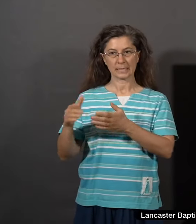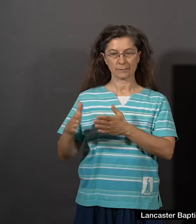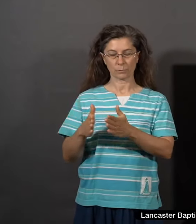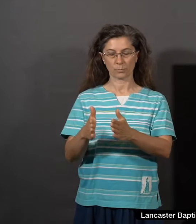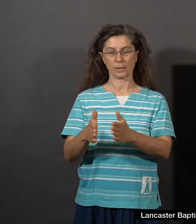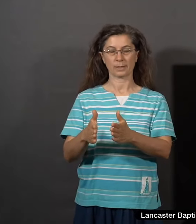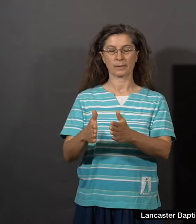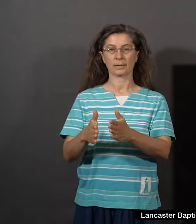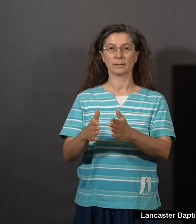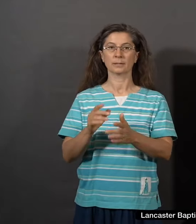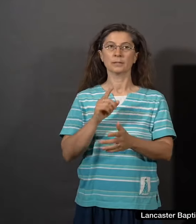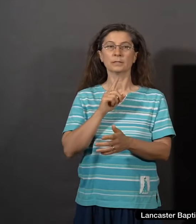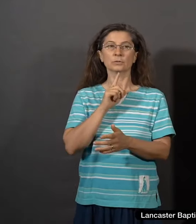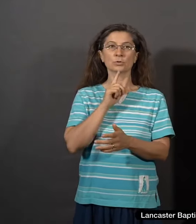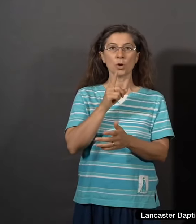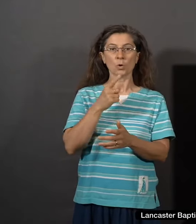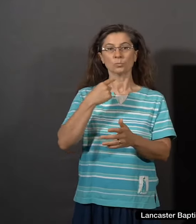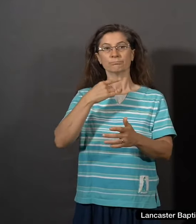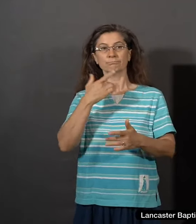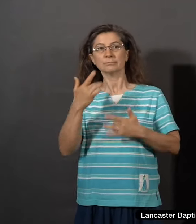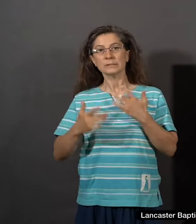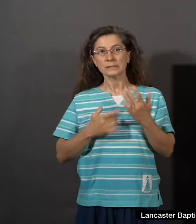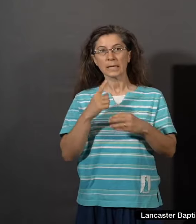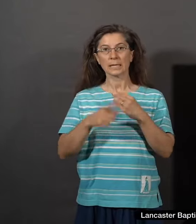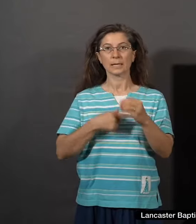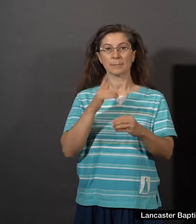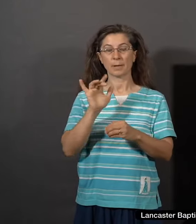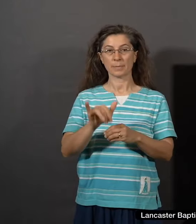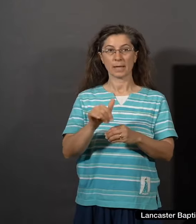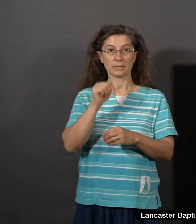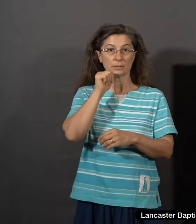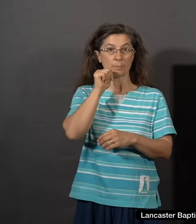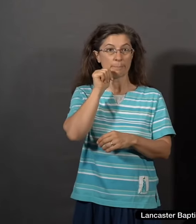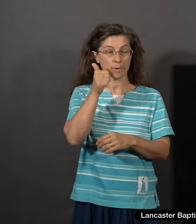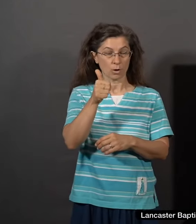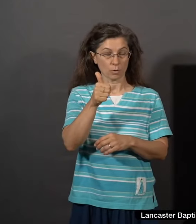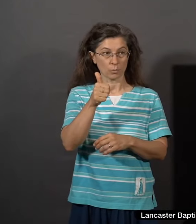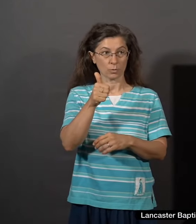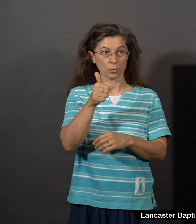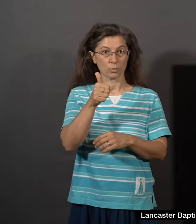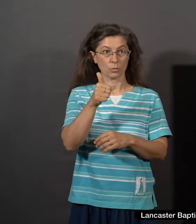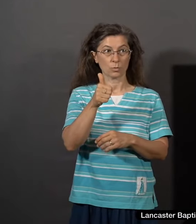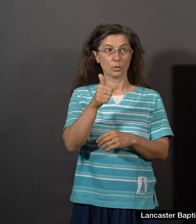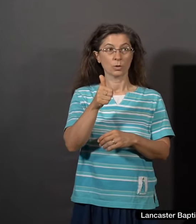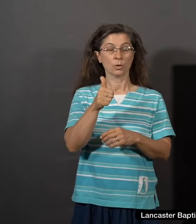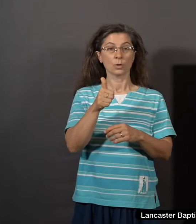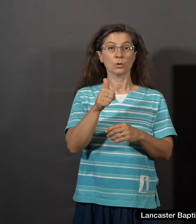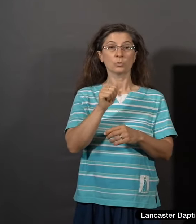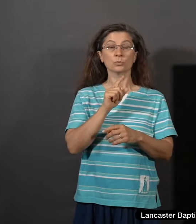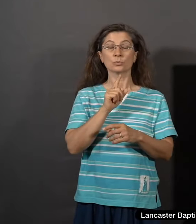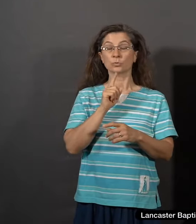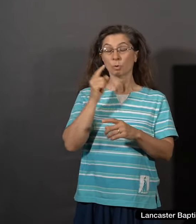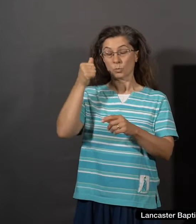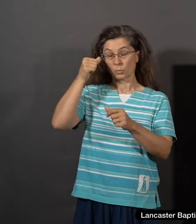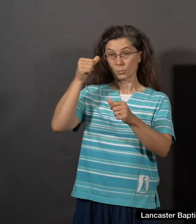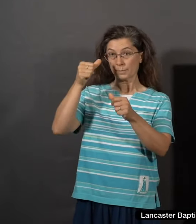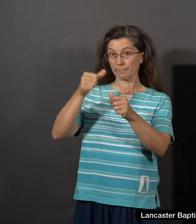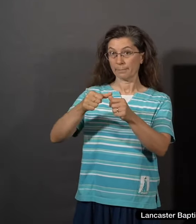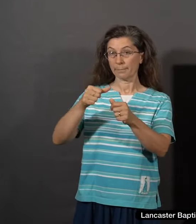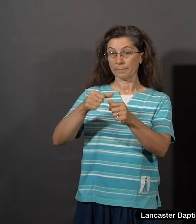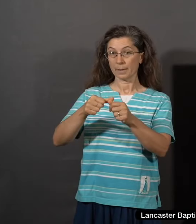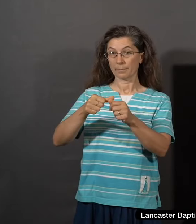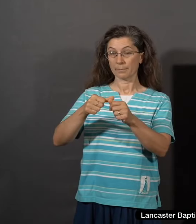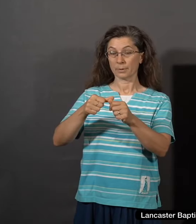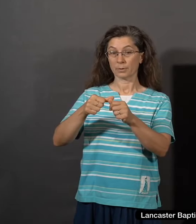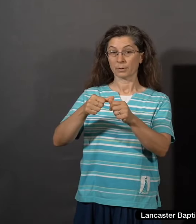our website so we're excited about that time tomorrow we're going to encourage everyone to go to their to go to their